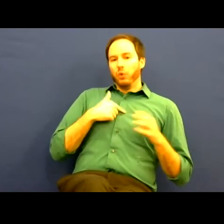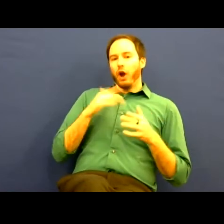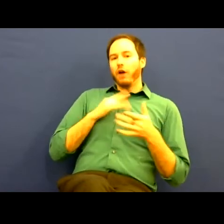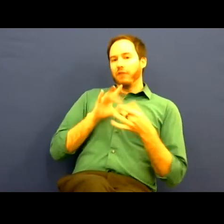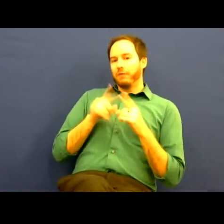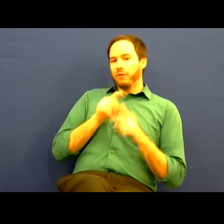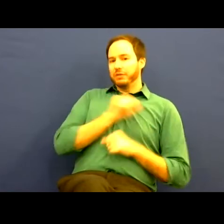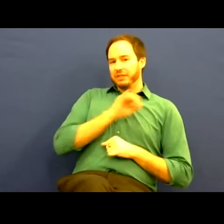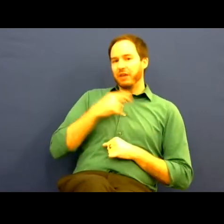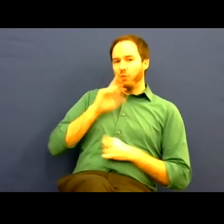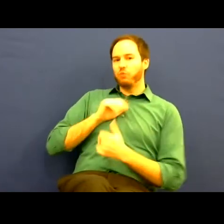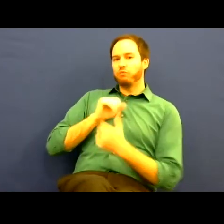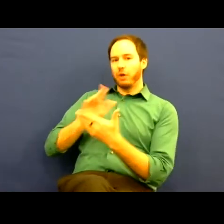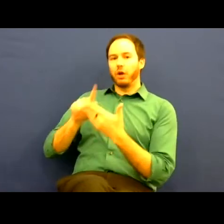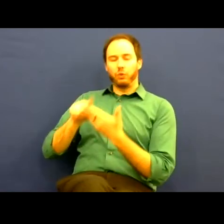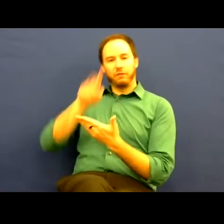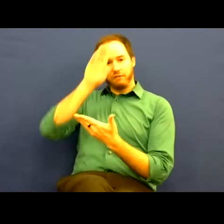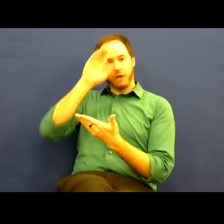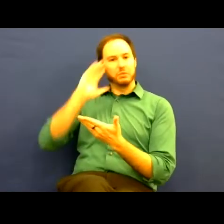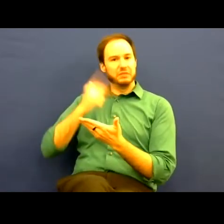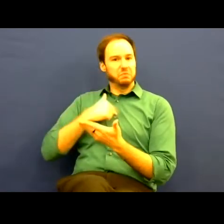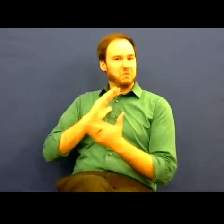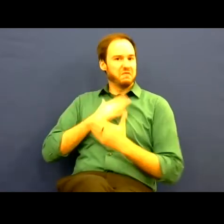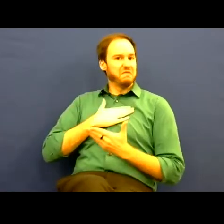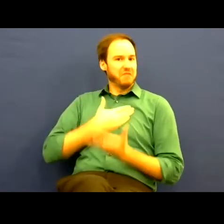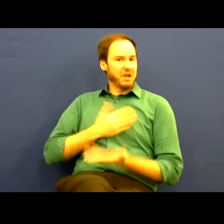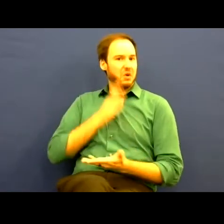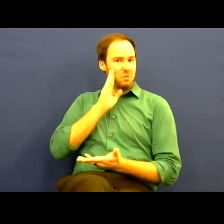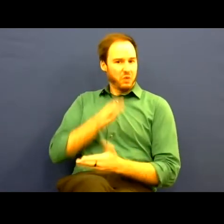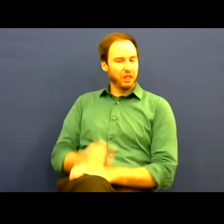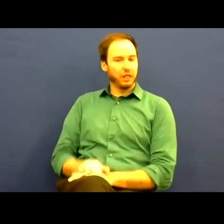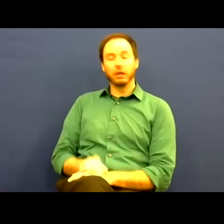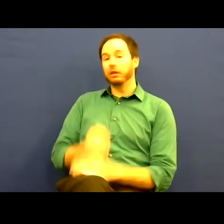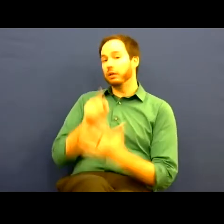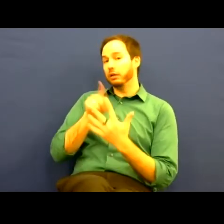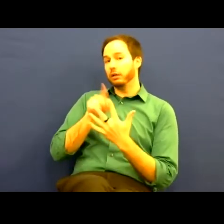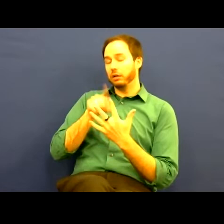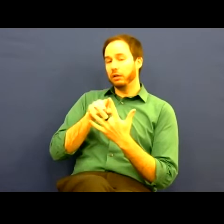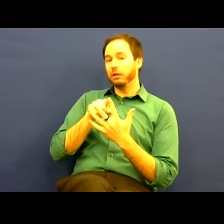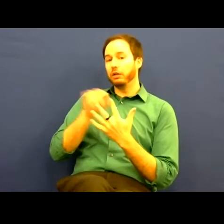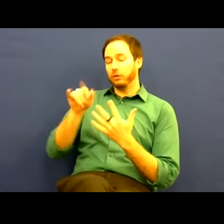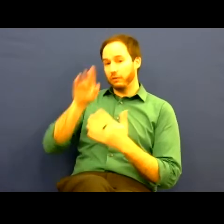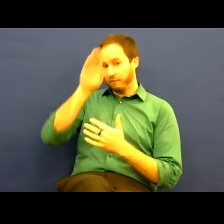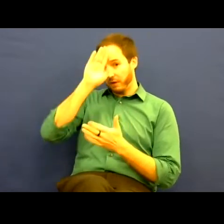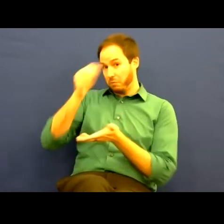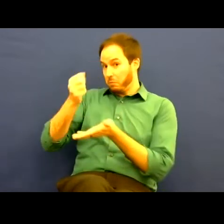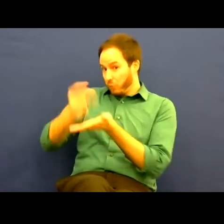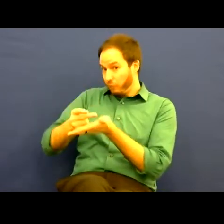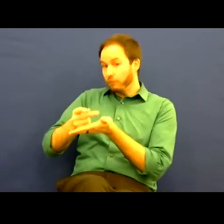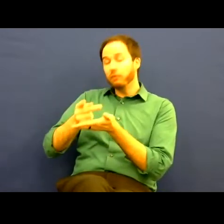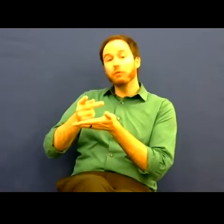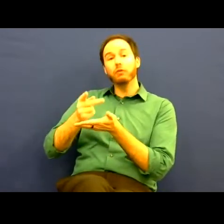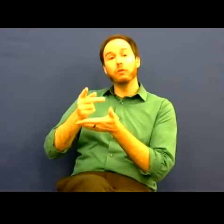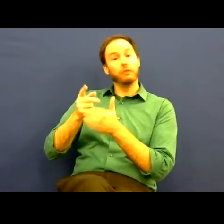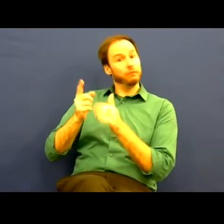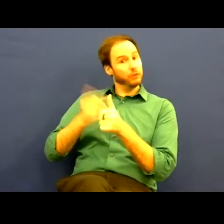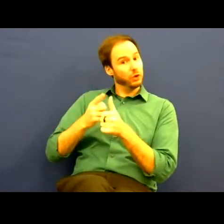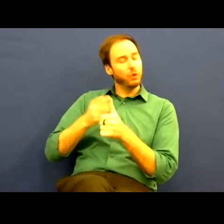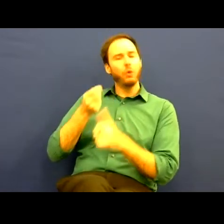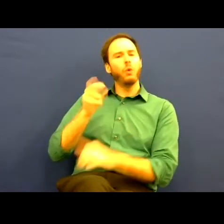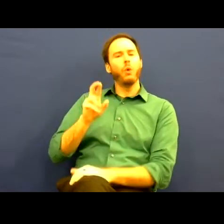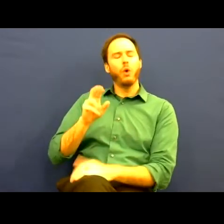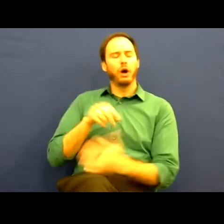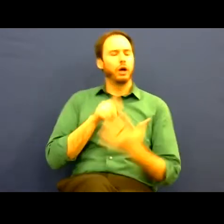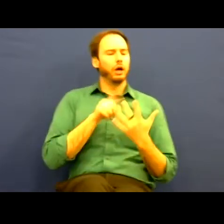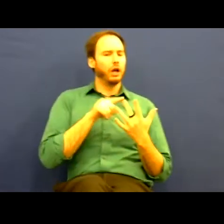we will address them. We're okay with them. So would it be conditional upon the fire marshal's approval or just, I don't know